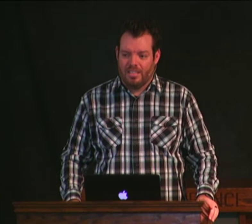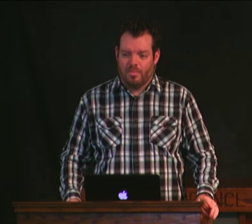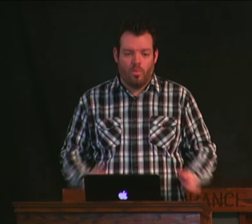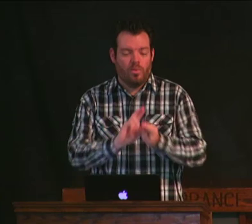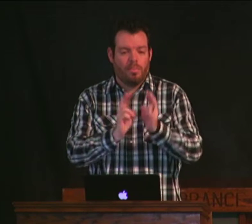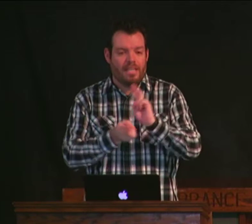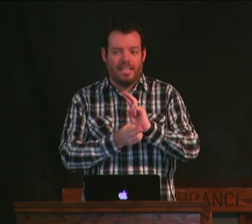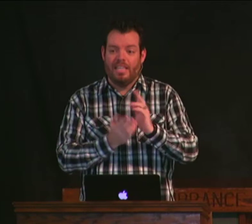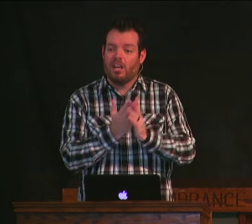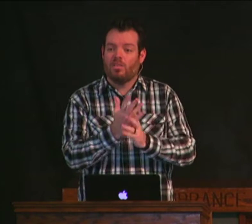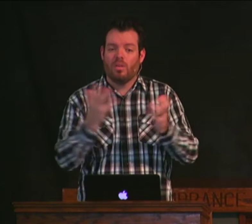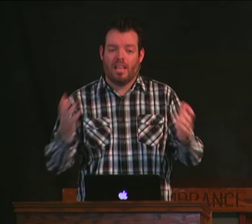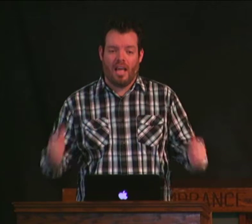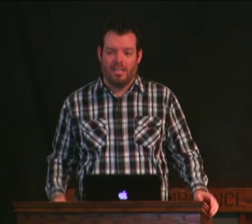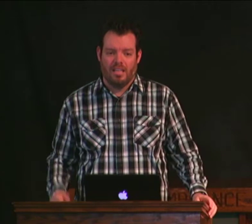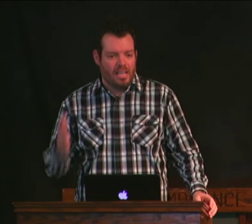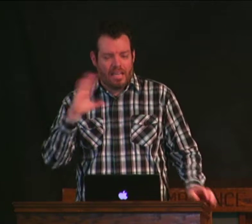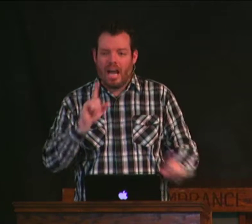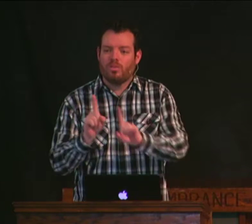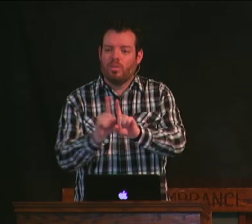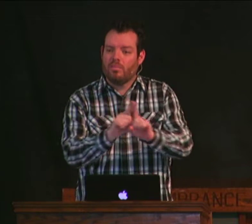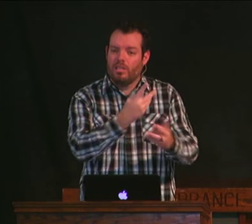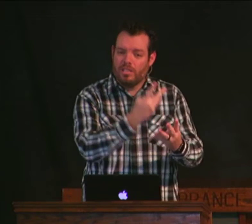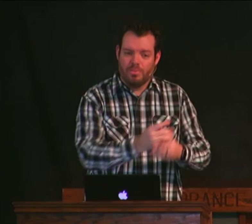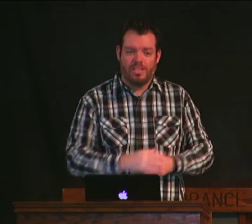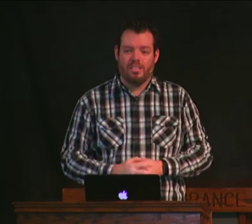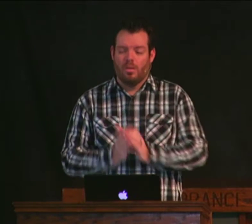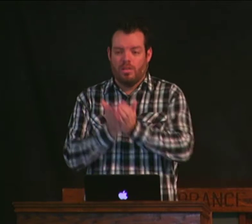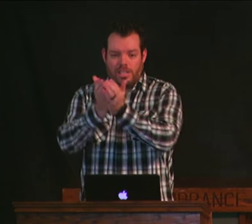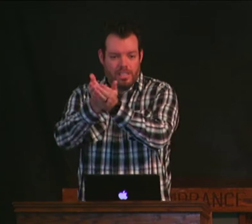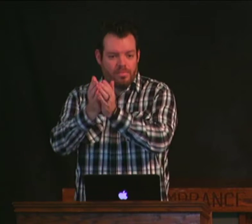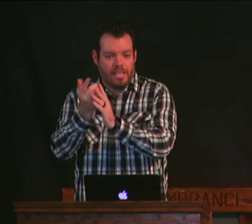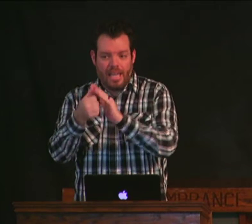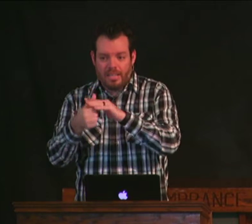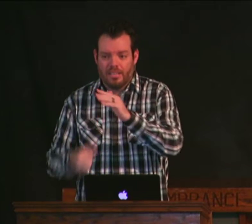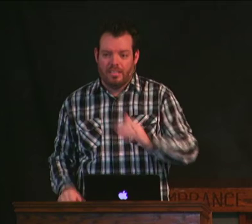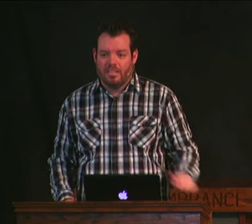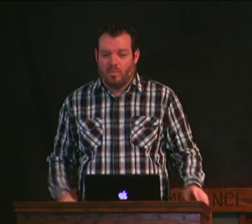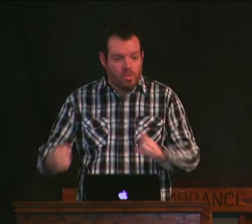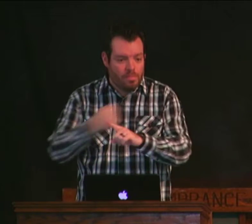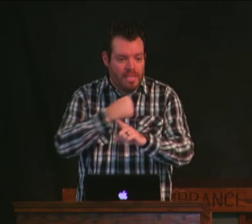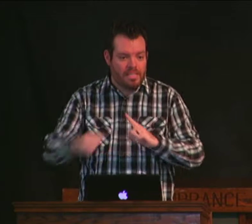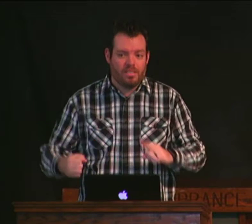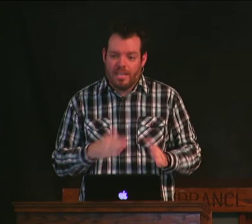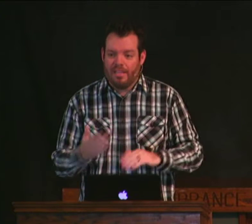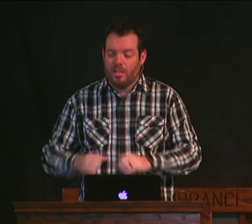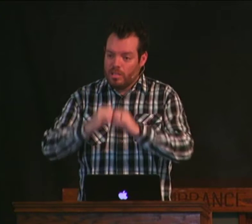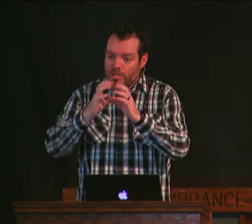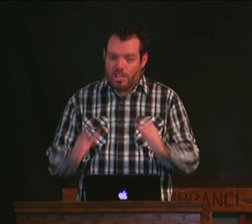But when he repented, and he's gone through a lot, and God was with him when he was in prison, when his ship sank, when he was beaten to death, when he was